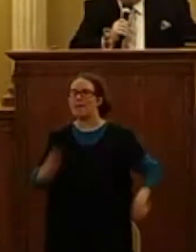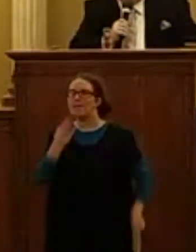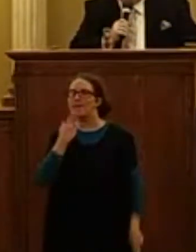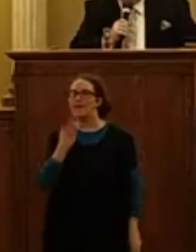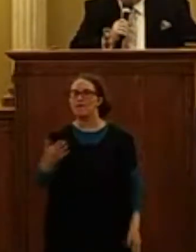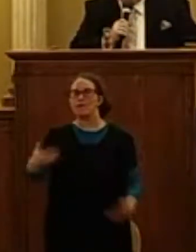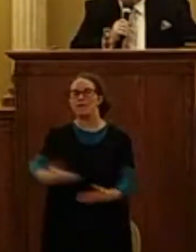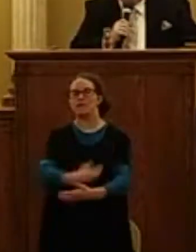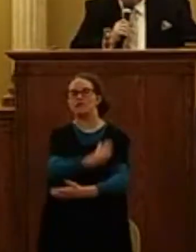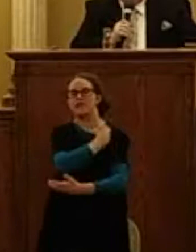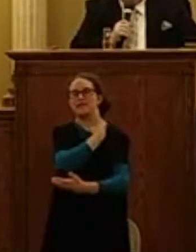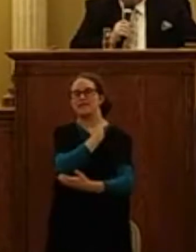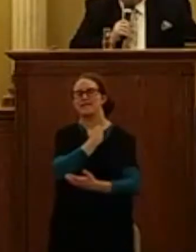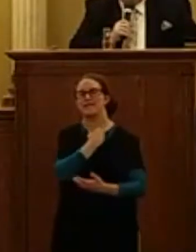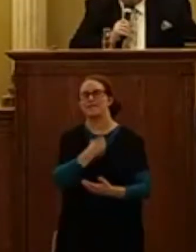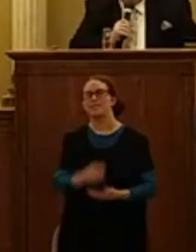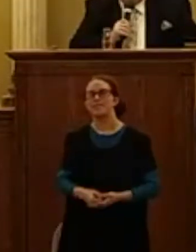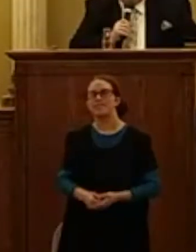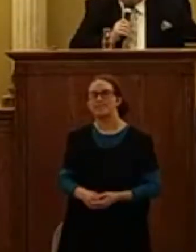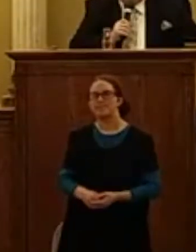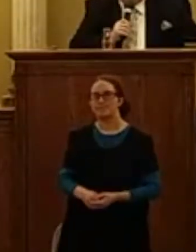I am thankful for that opportunity.